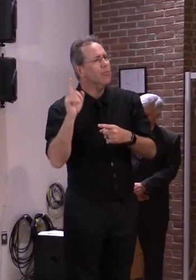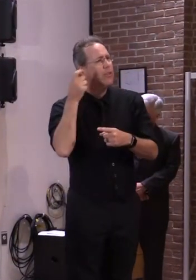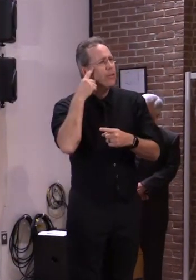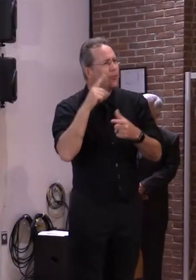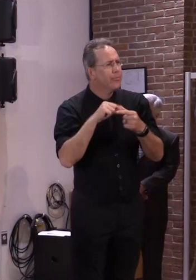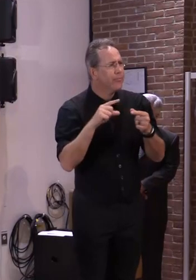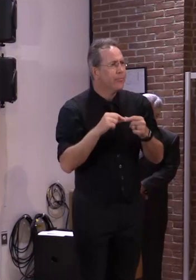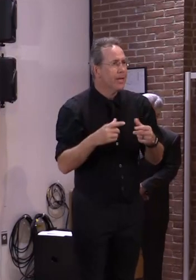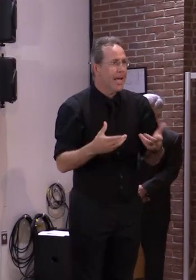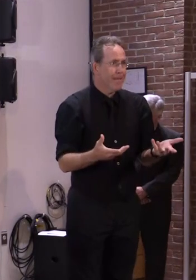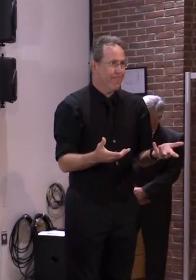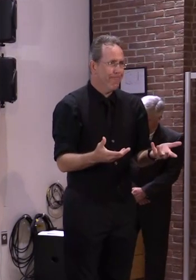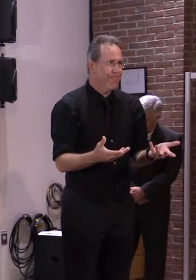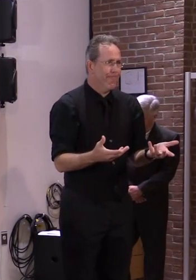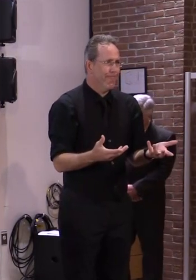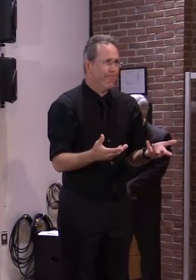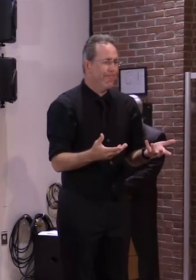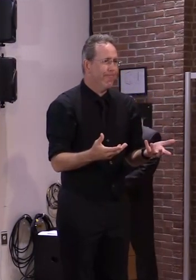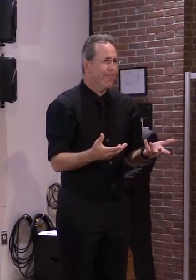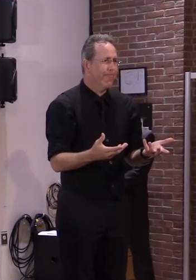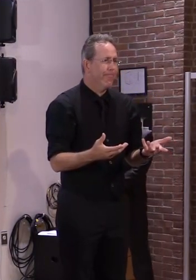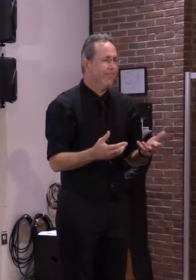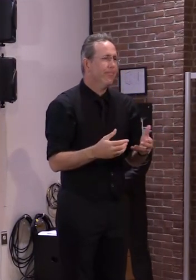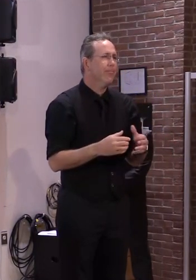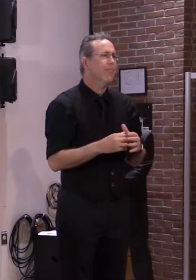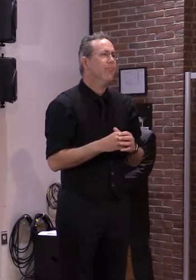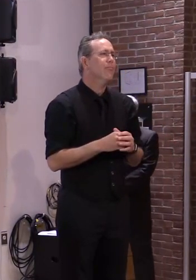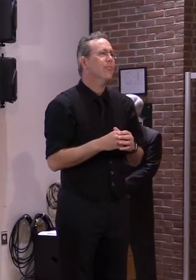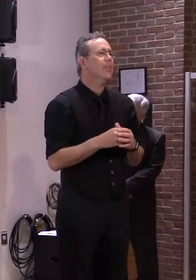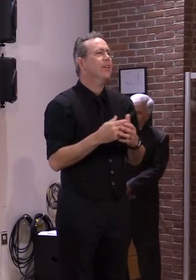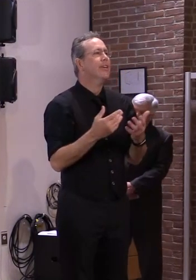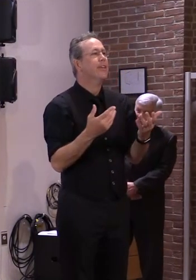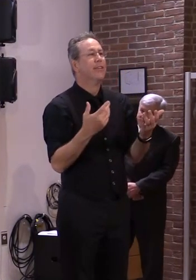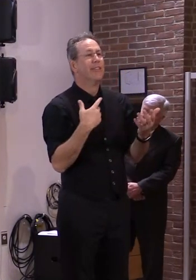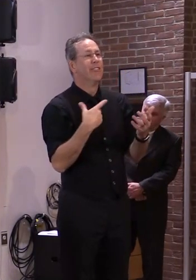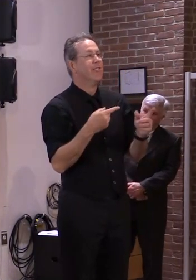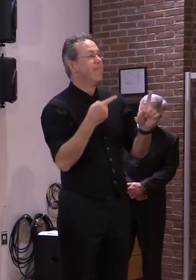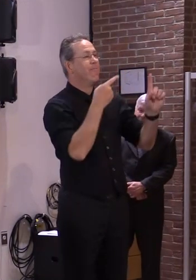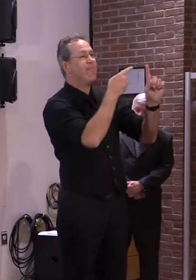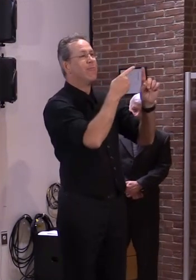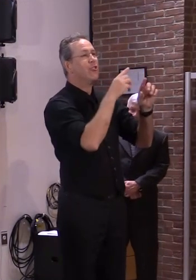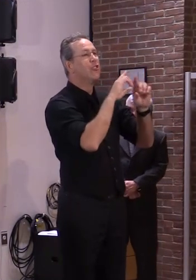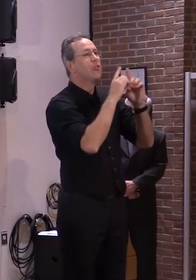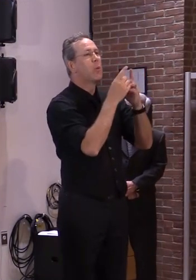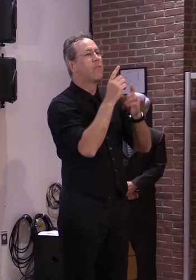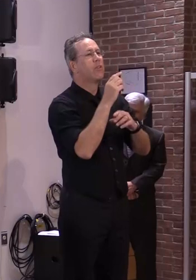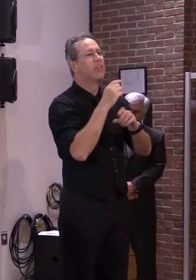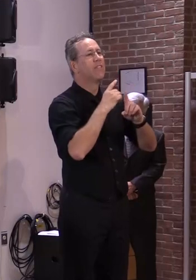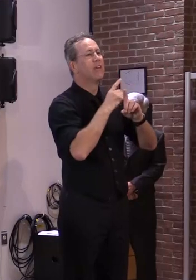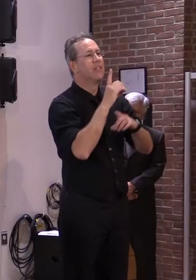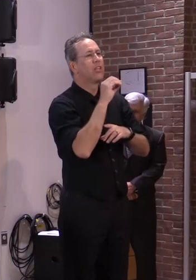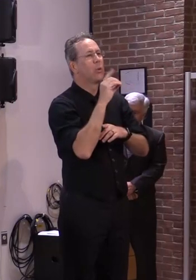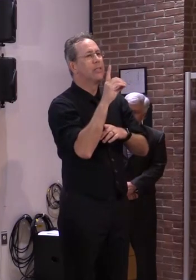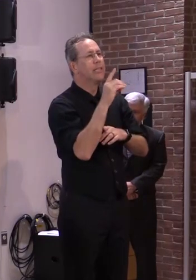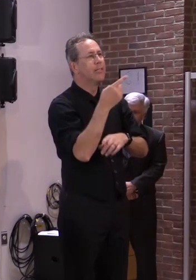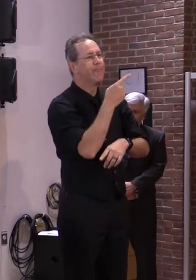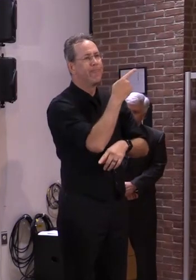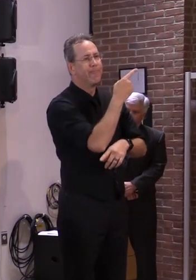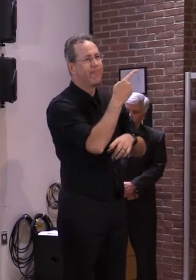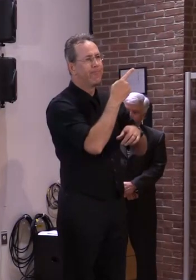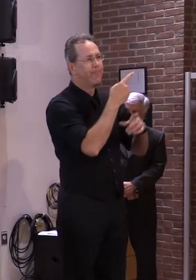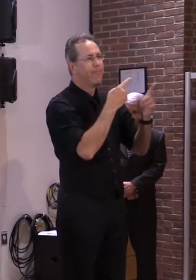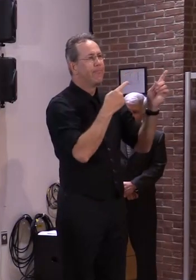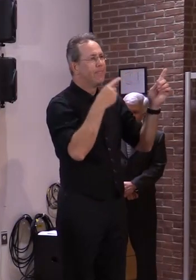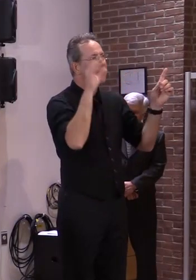better question for the Department of Defense. But I would think from a readiness standpoint, we would